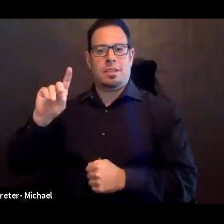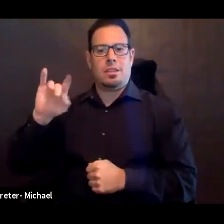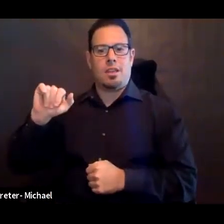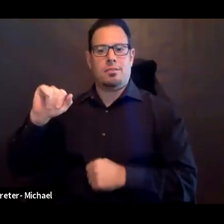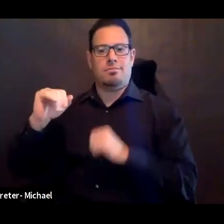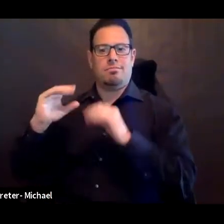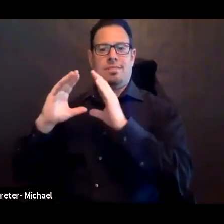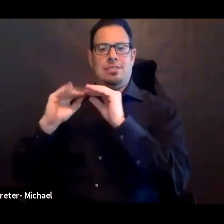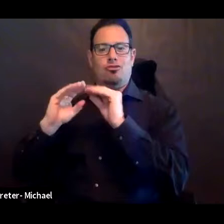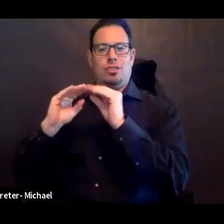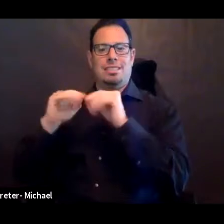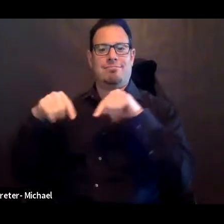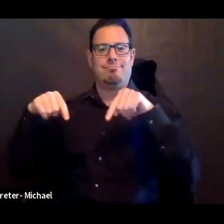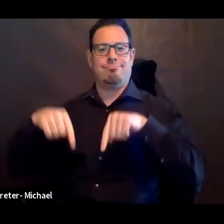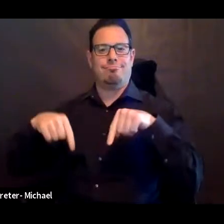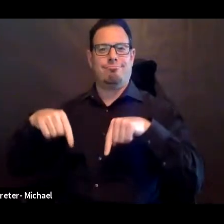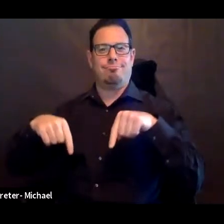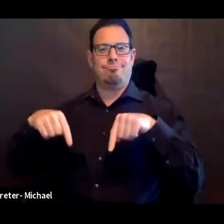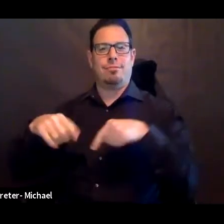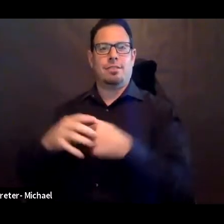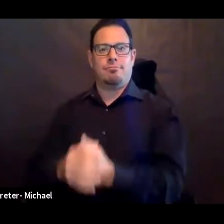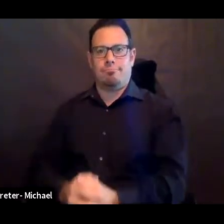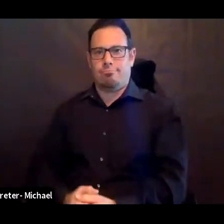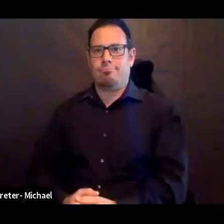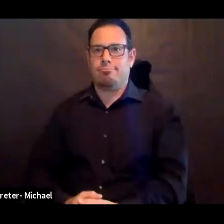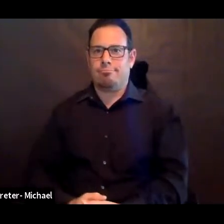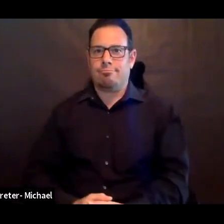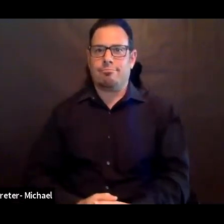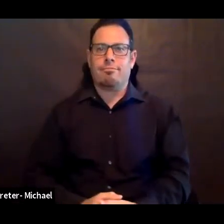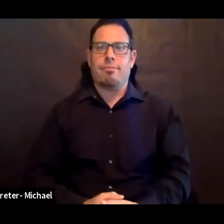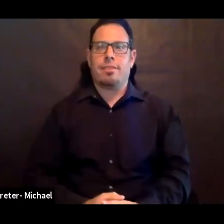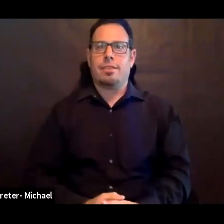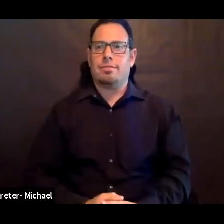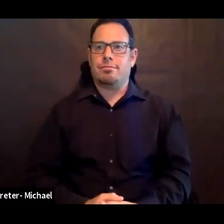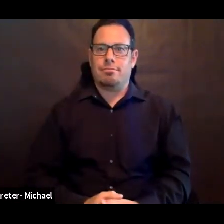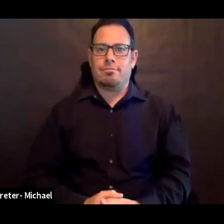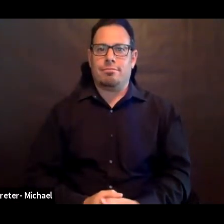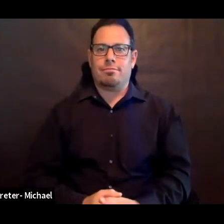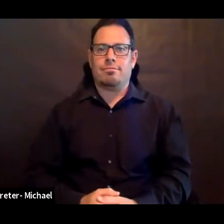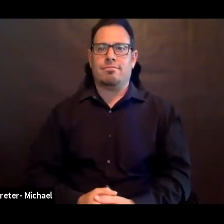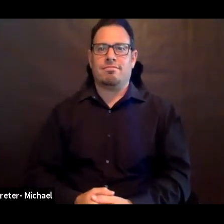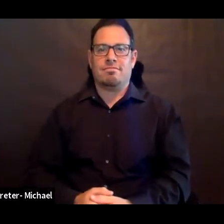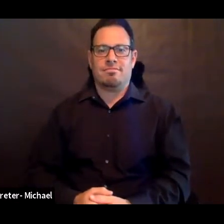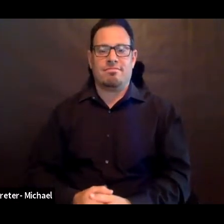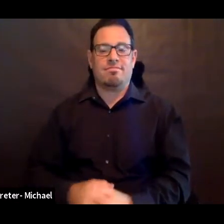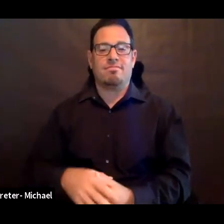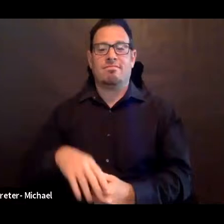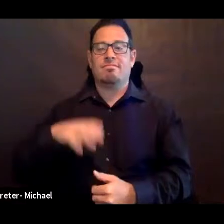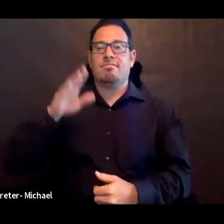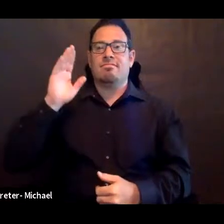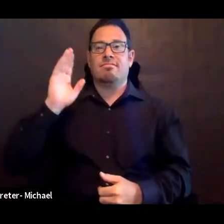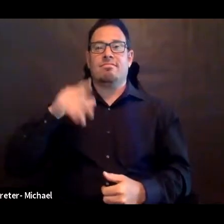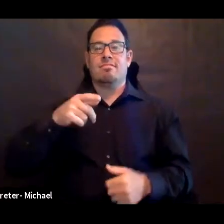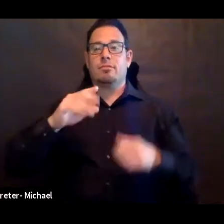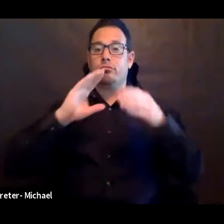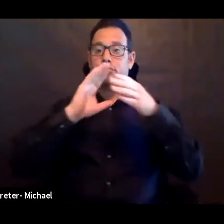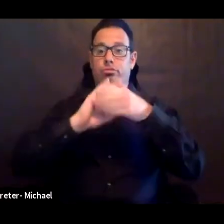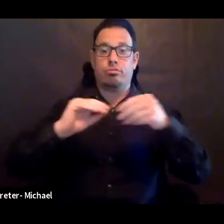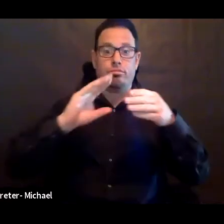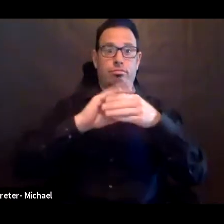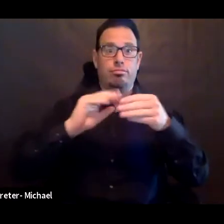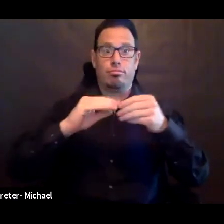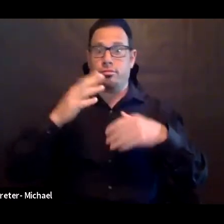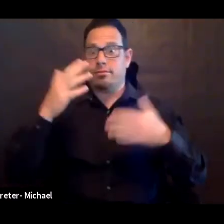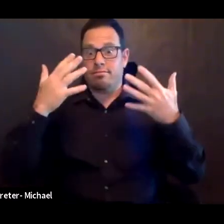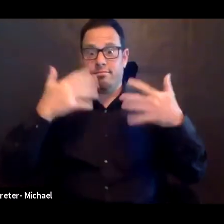speaker's presentation, there will be a question and answer session. To ask a question during the session, you'll need to press star one on